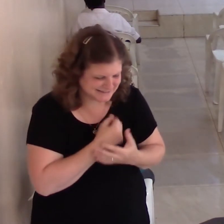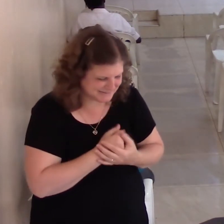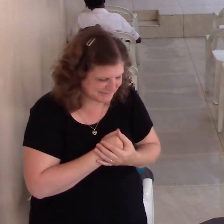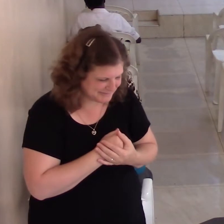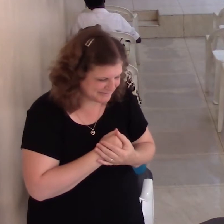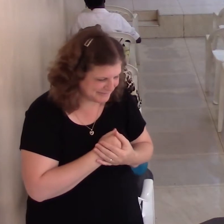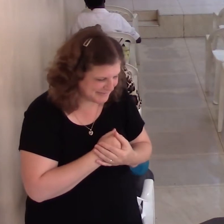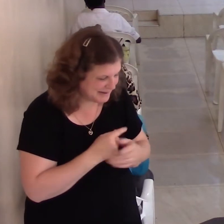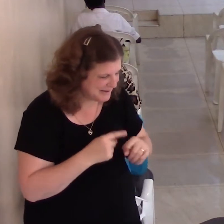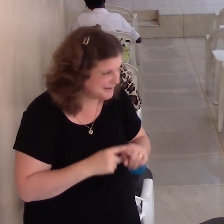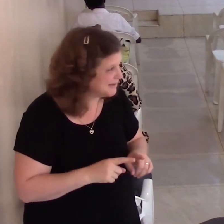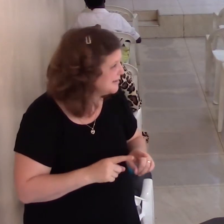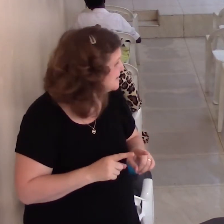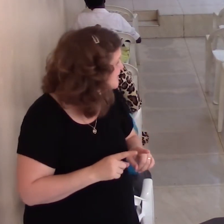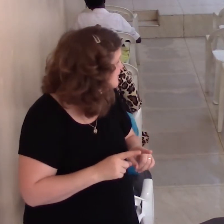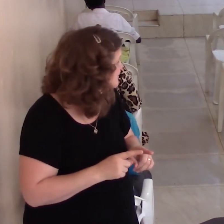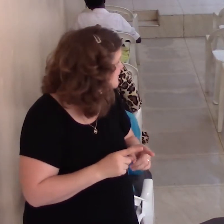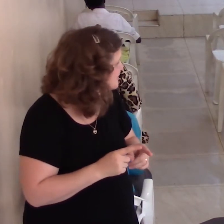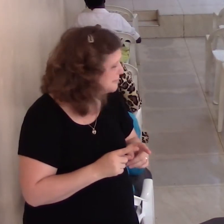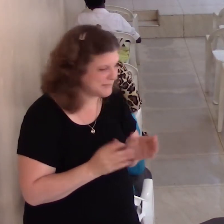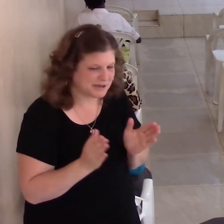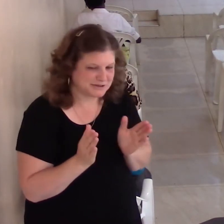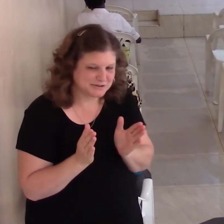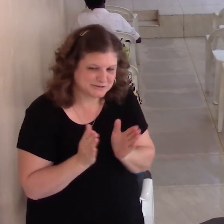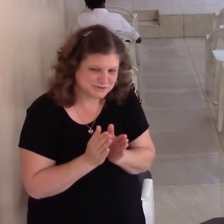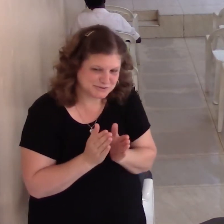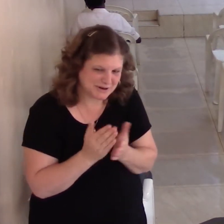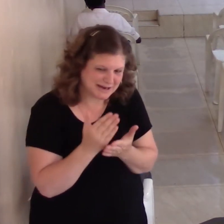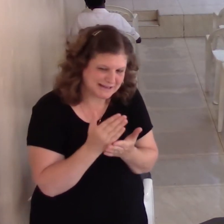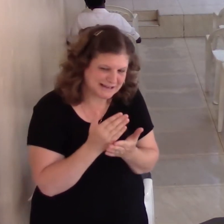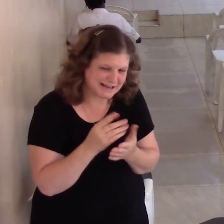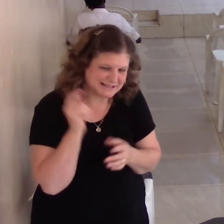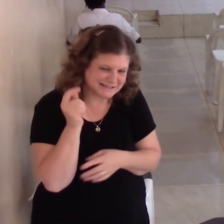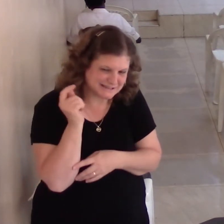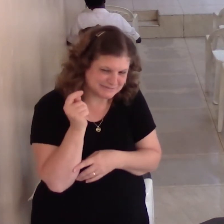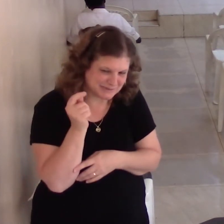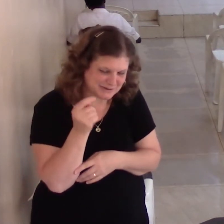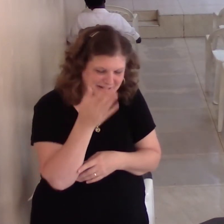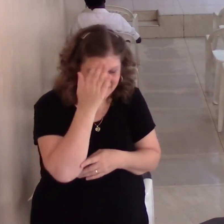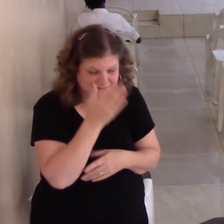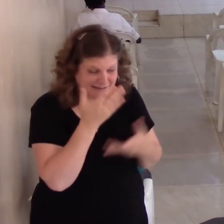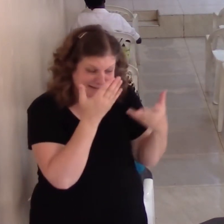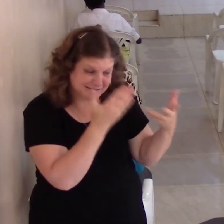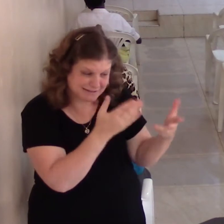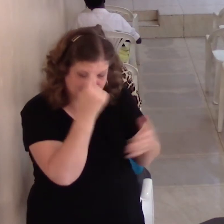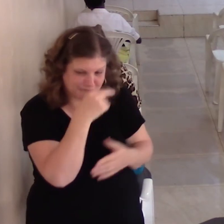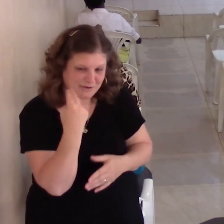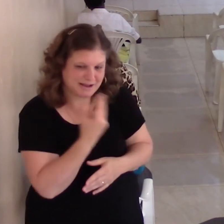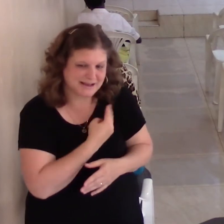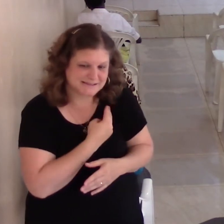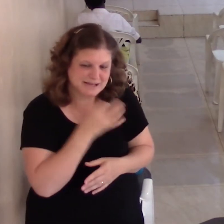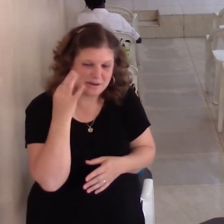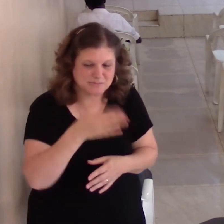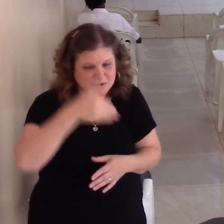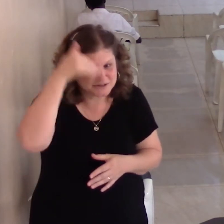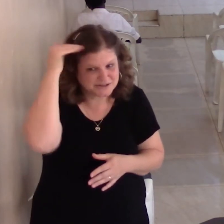But, please, please, please. What has been there for us? As Pastor James has said, people have been asking us